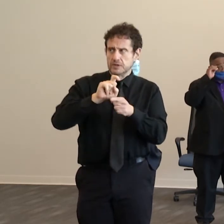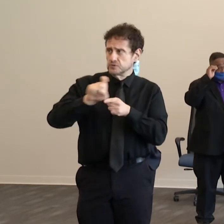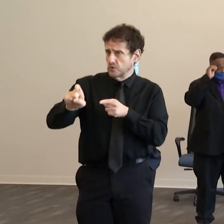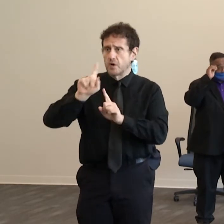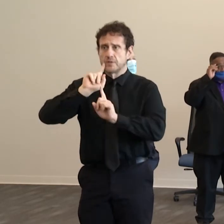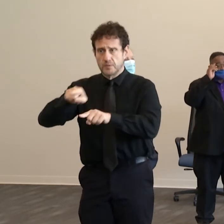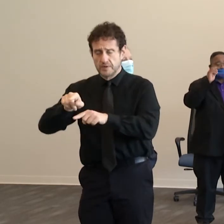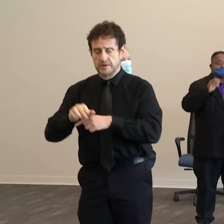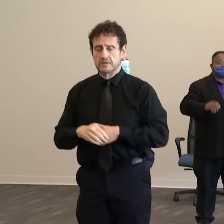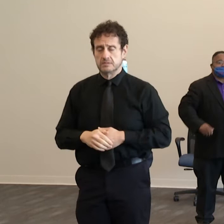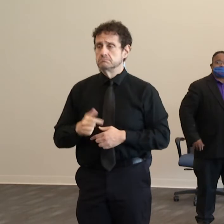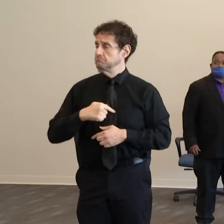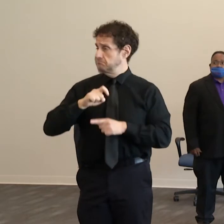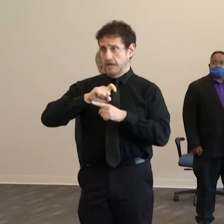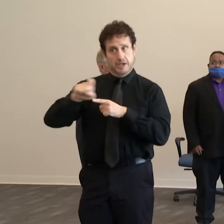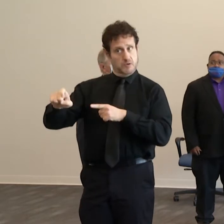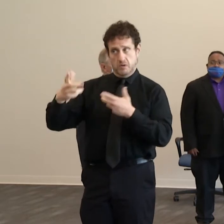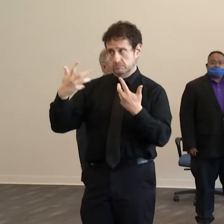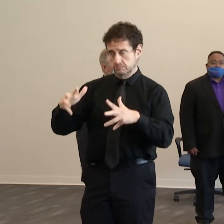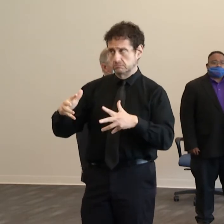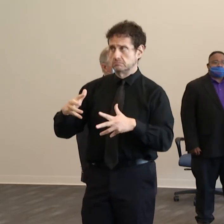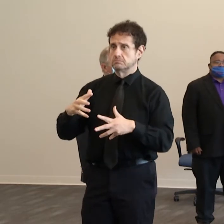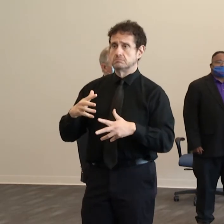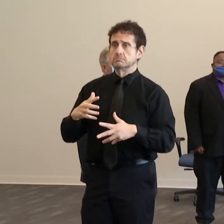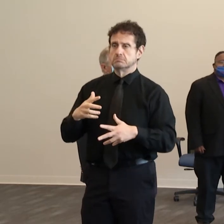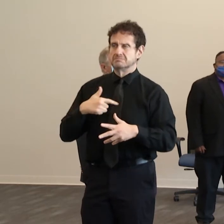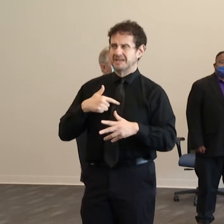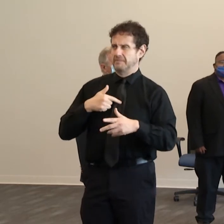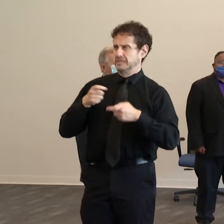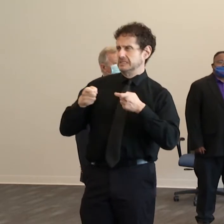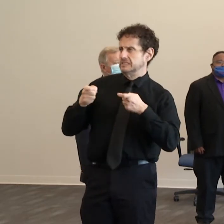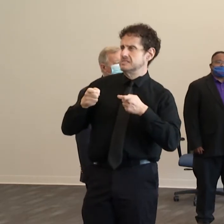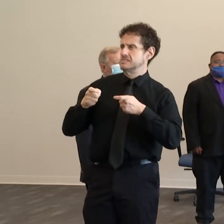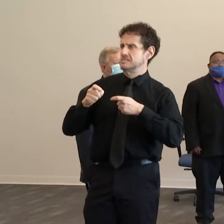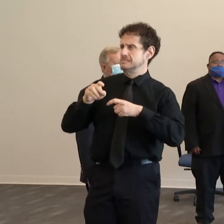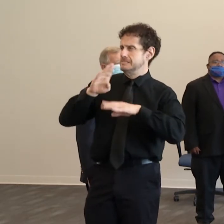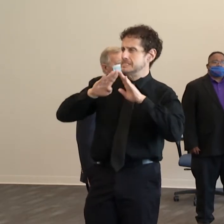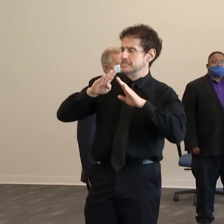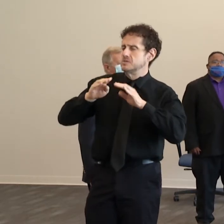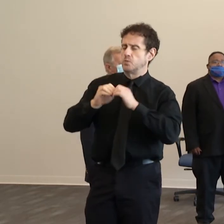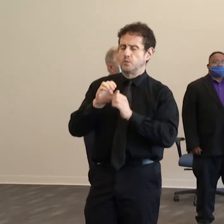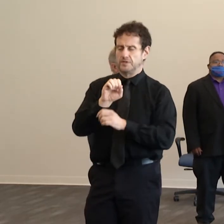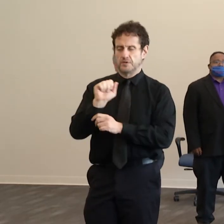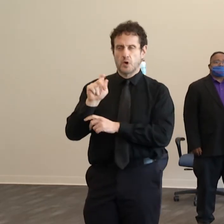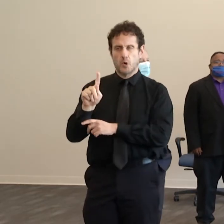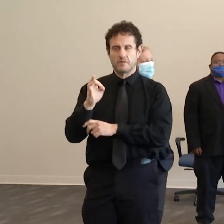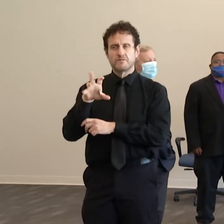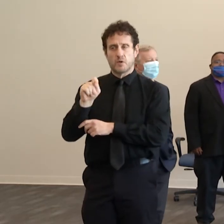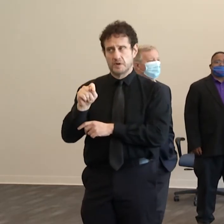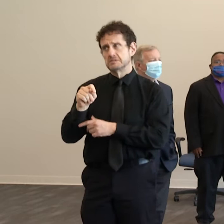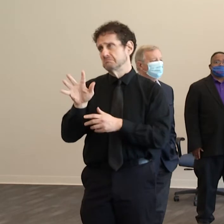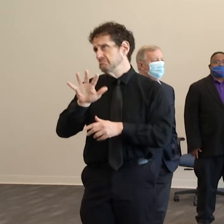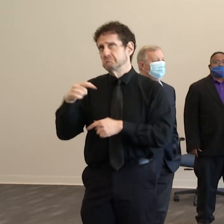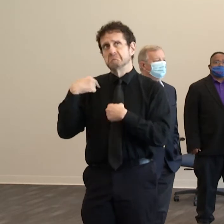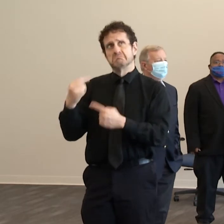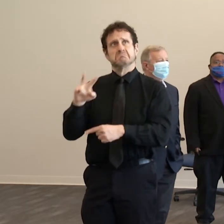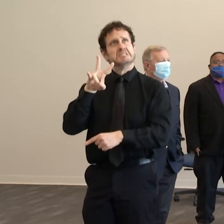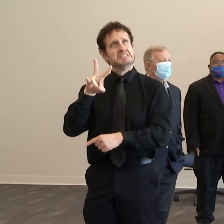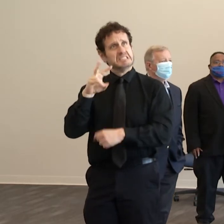in. So I did that, and I've been dealing with that with Oak Forest about 7, 8 years with the mail